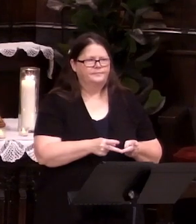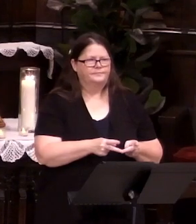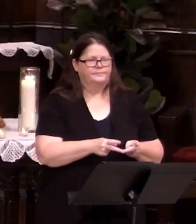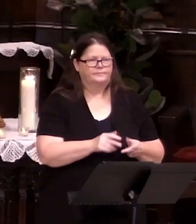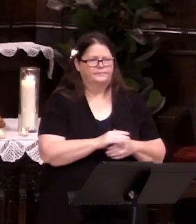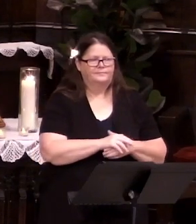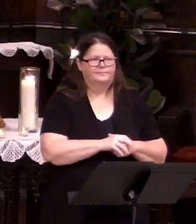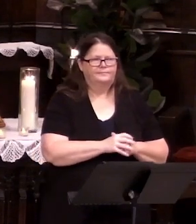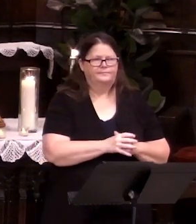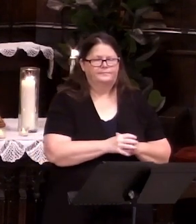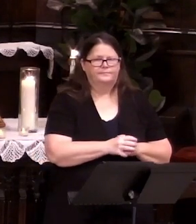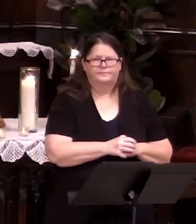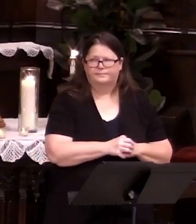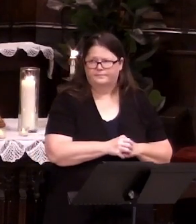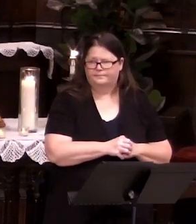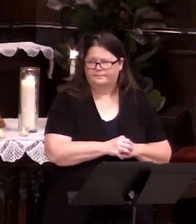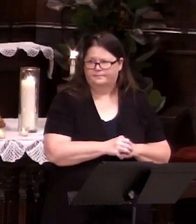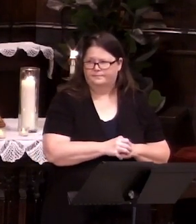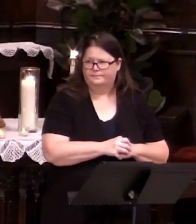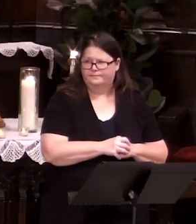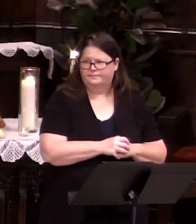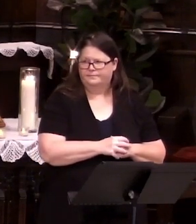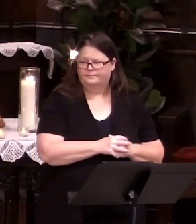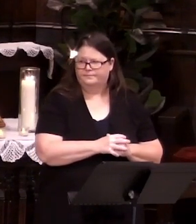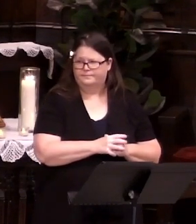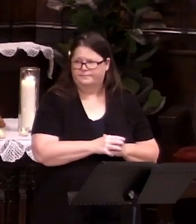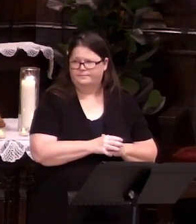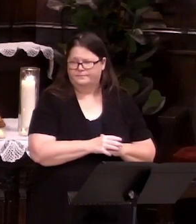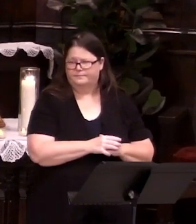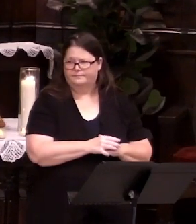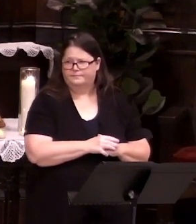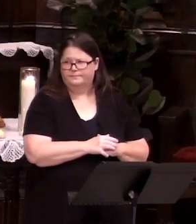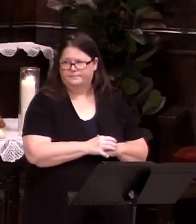Evita, Evita.